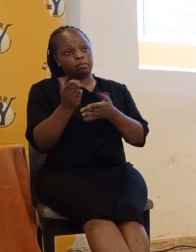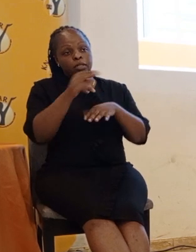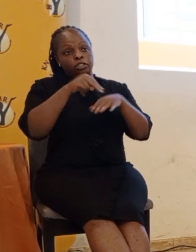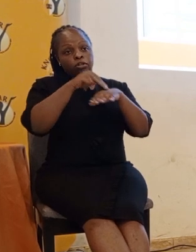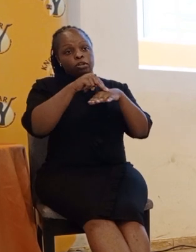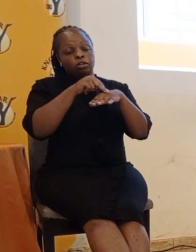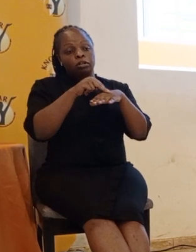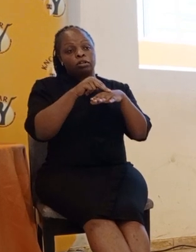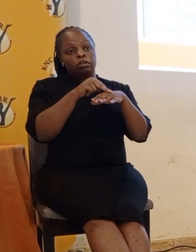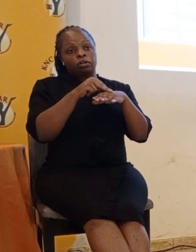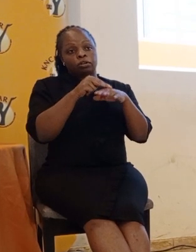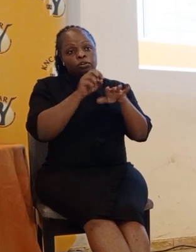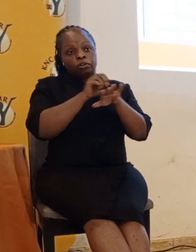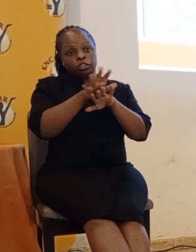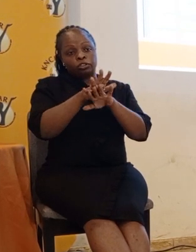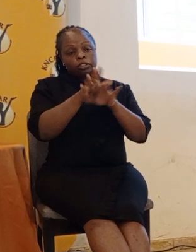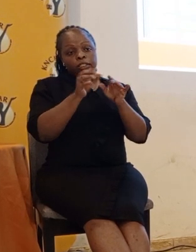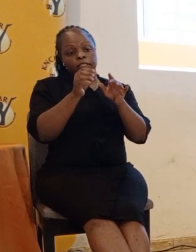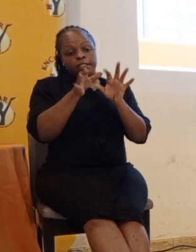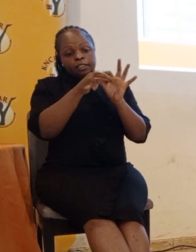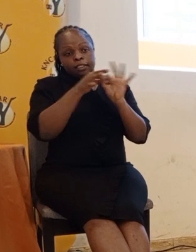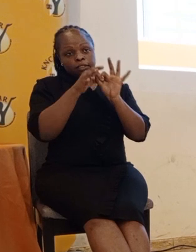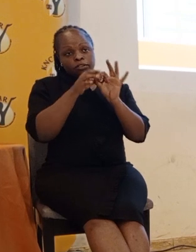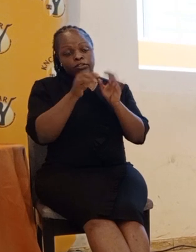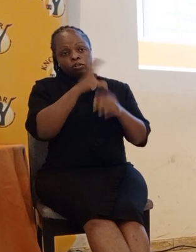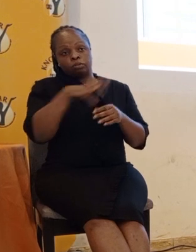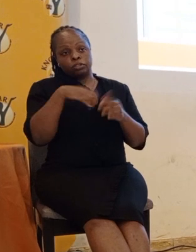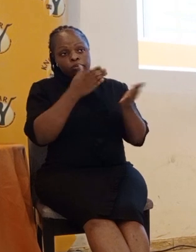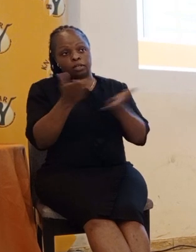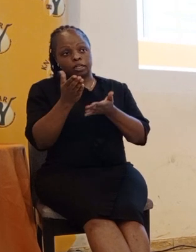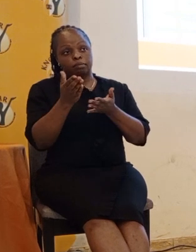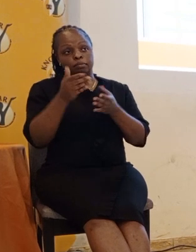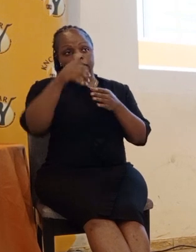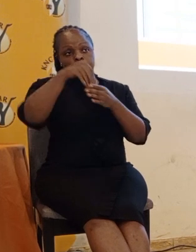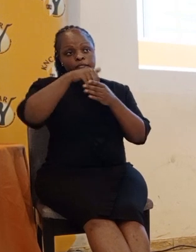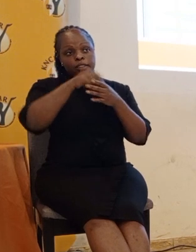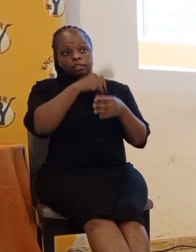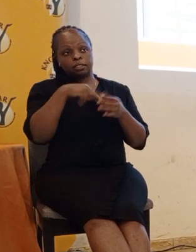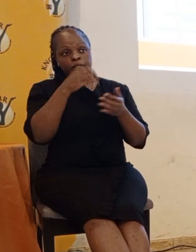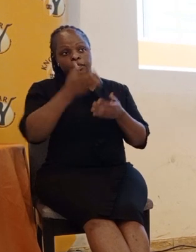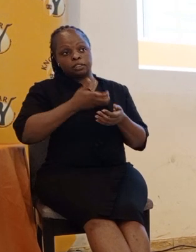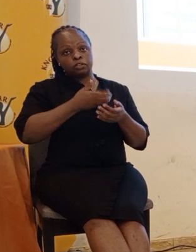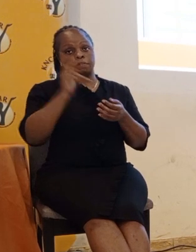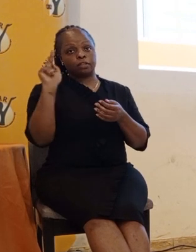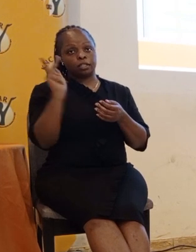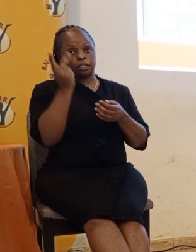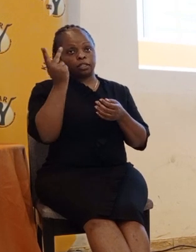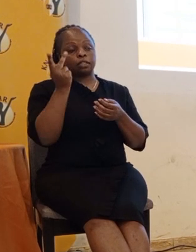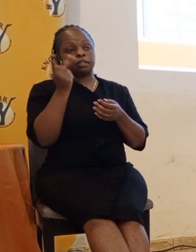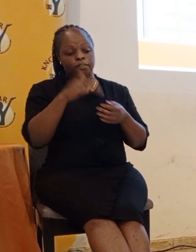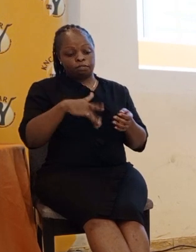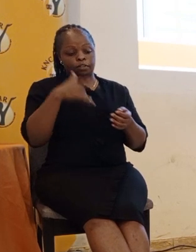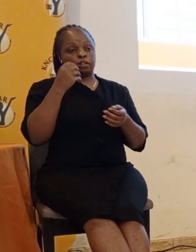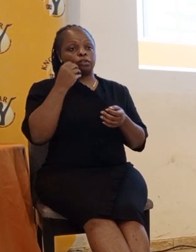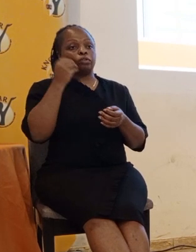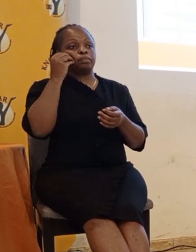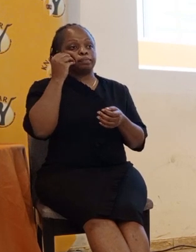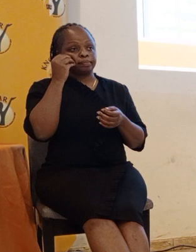National Cohesion and Integration Commission, mmekaribishwa. Interreligious Council of Kenya, jisikie huko